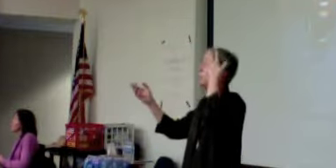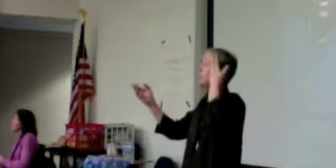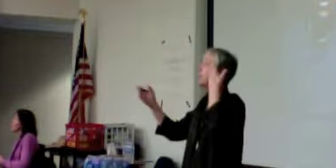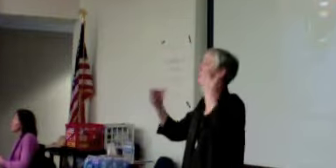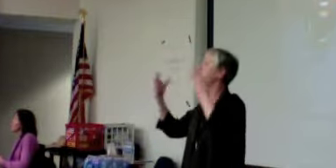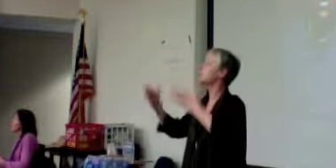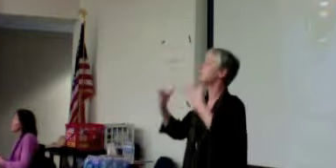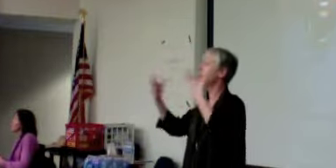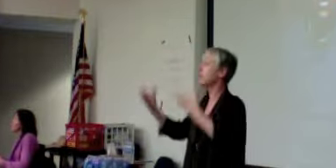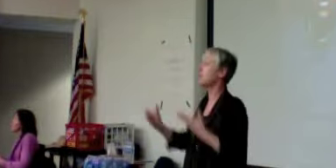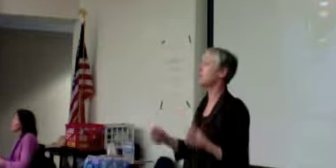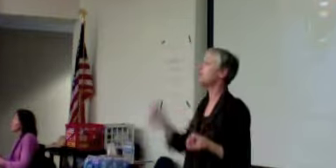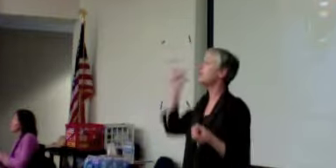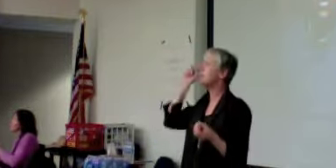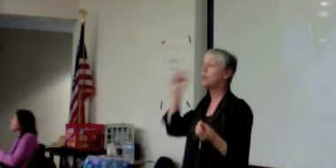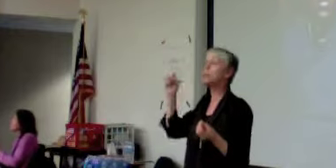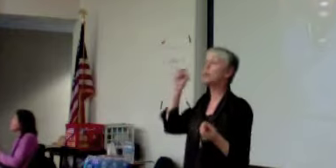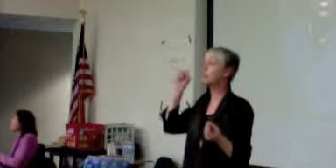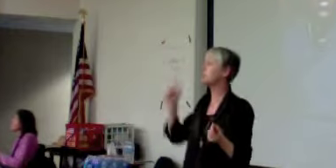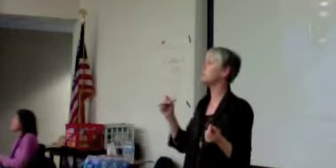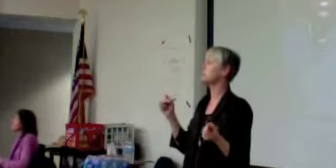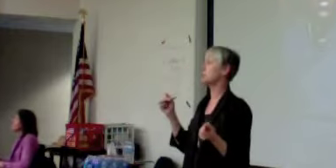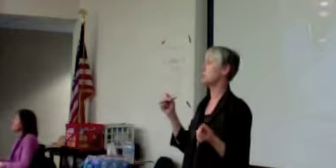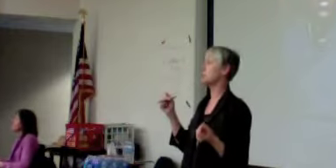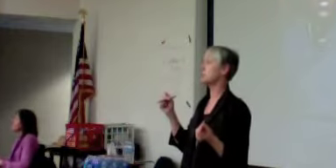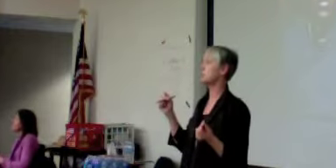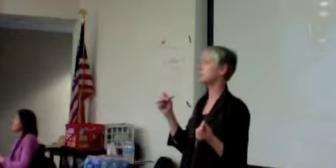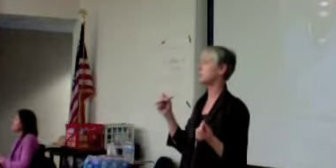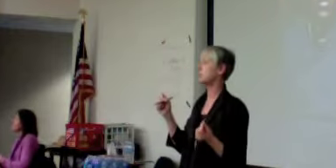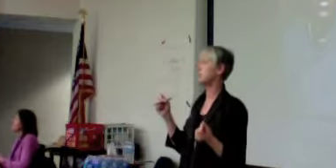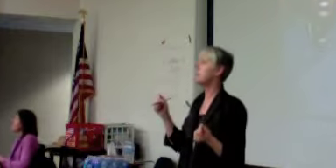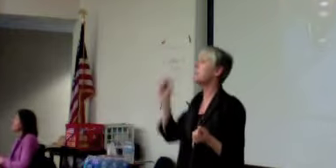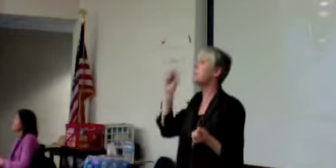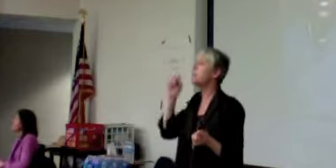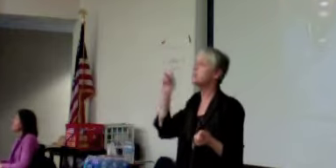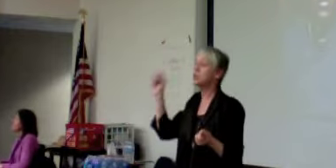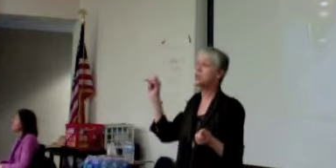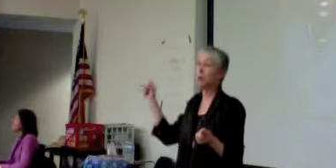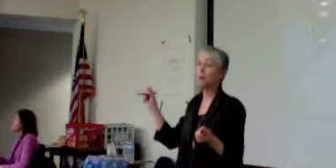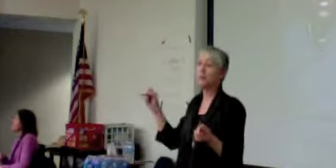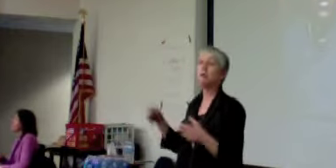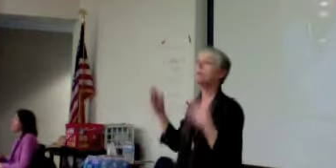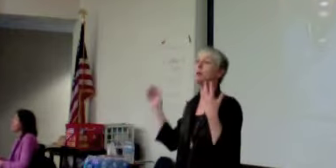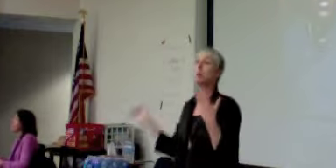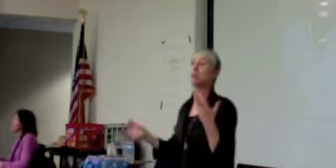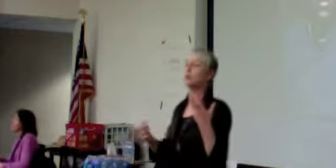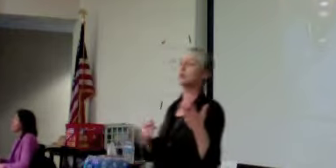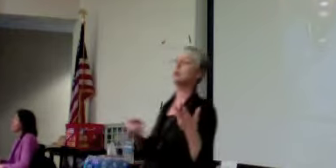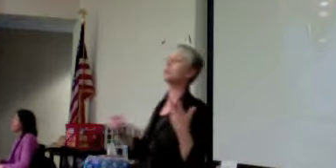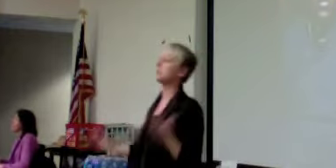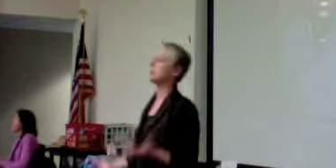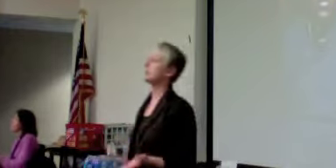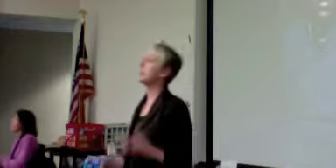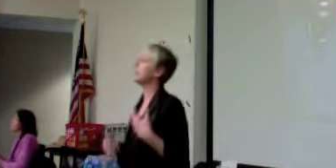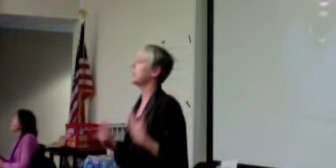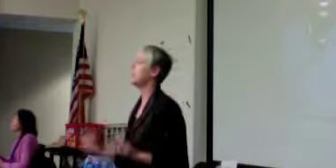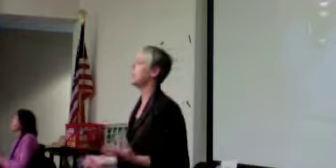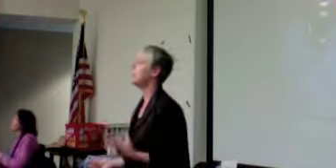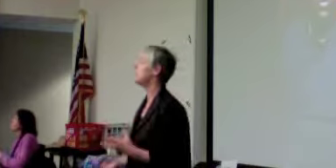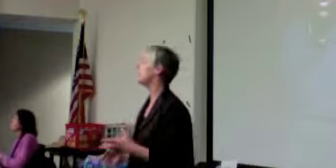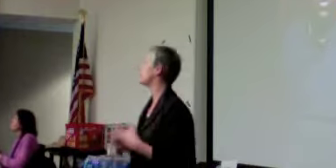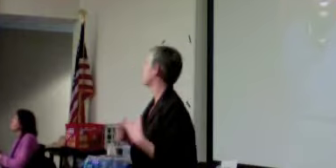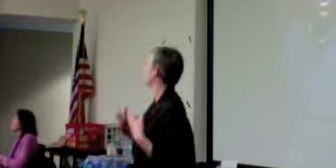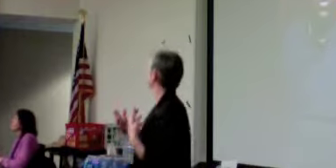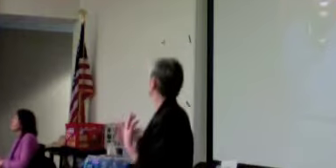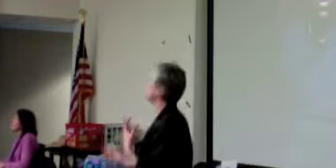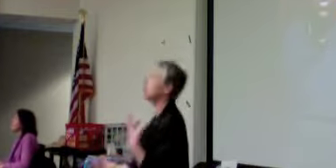to people that we can start looking for. Really relevant, really important. But this issue of, and everybody wants to go to kindergarten because it's exciting and they get to be a